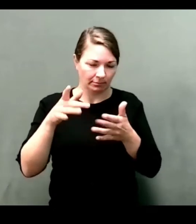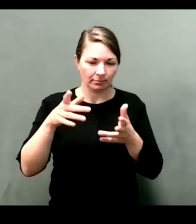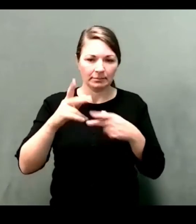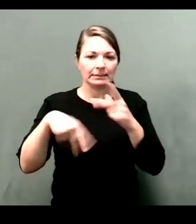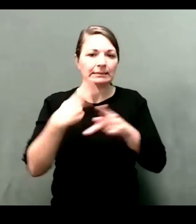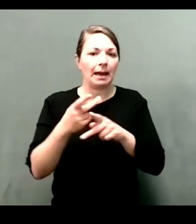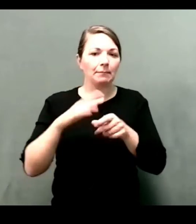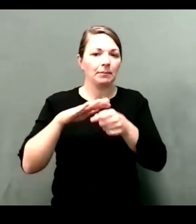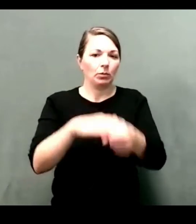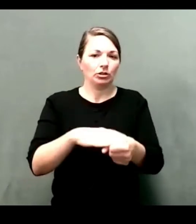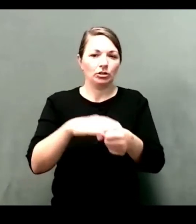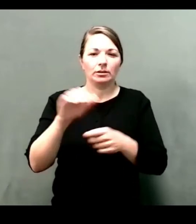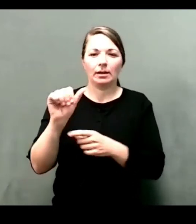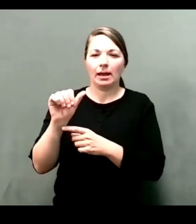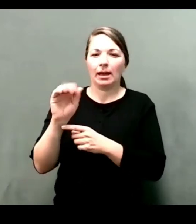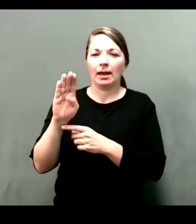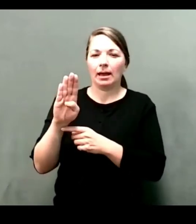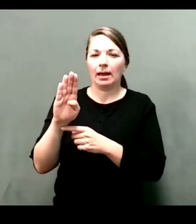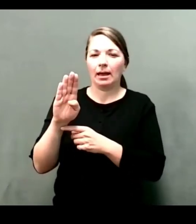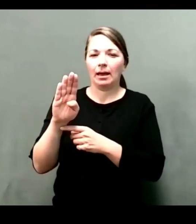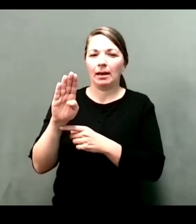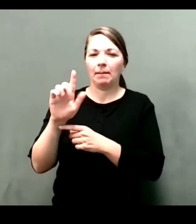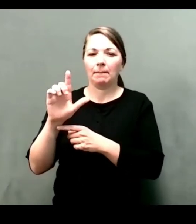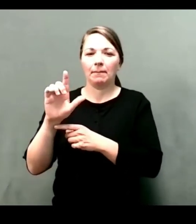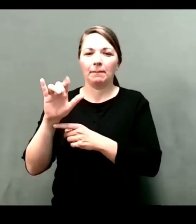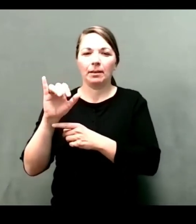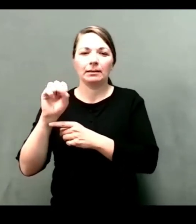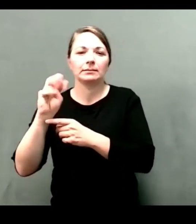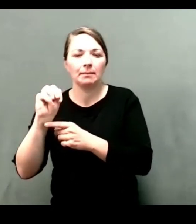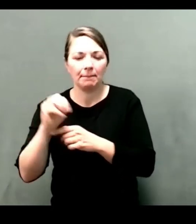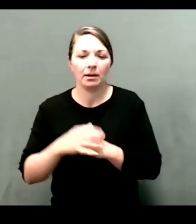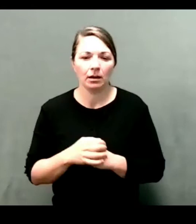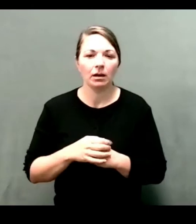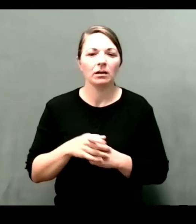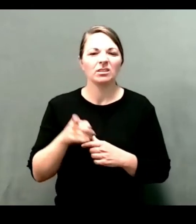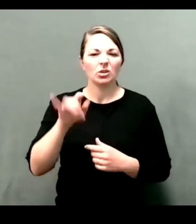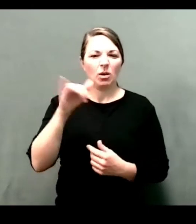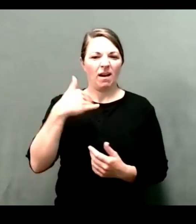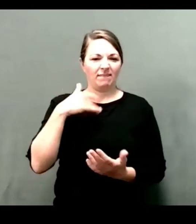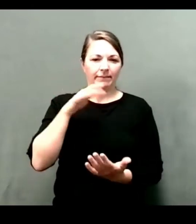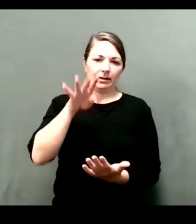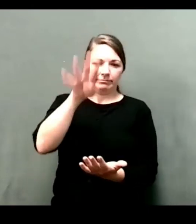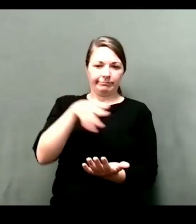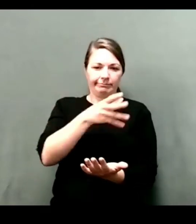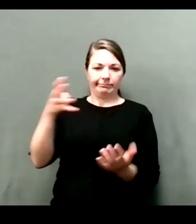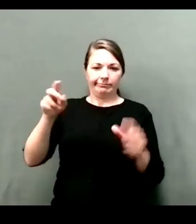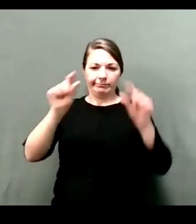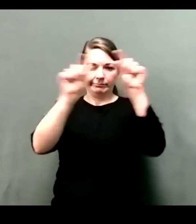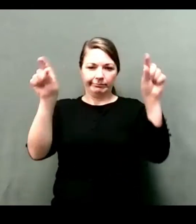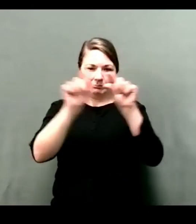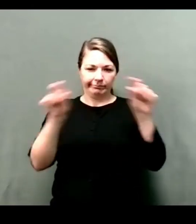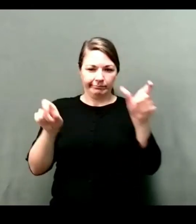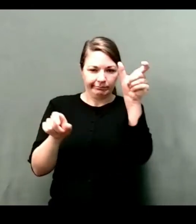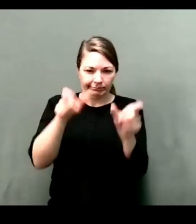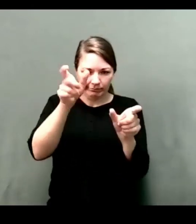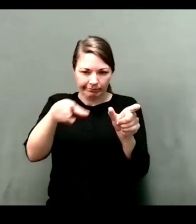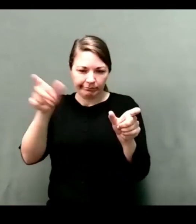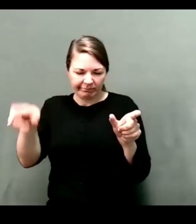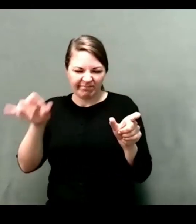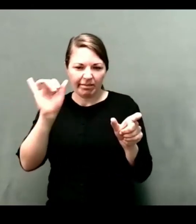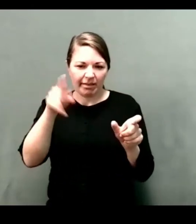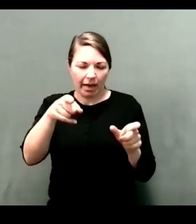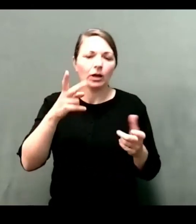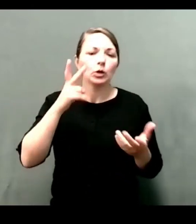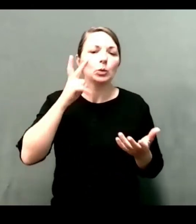ableism. And what I want to do is just walk you through the format of this table and what you can expect to see here, because this is what you'll see for the next 3 pages as